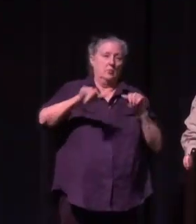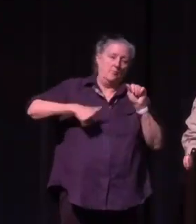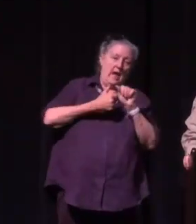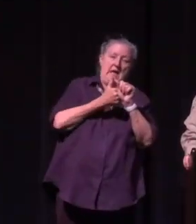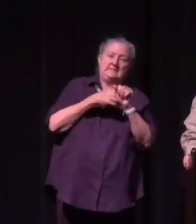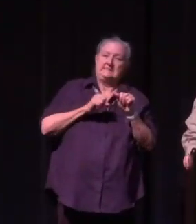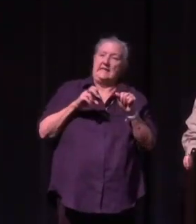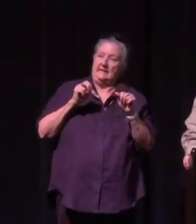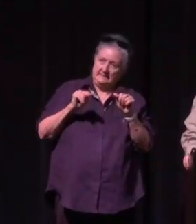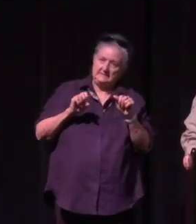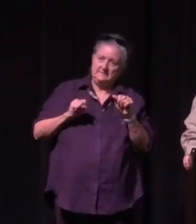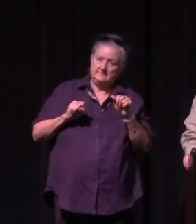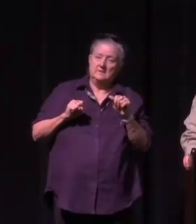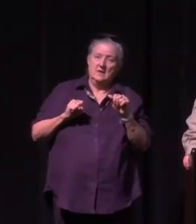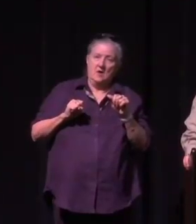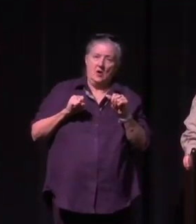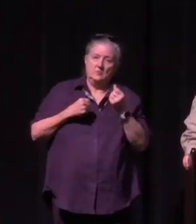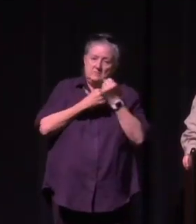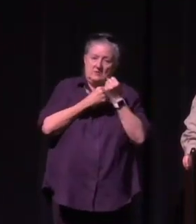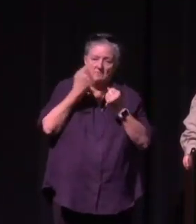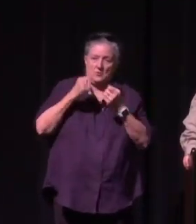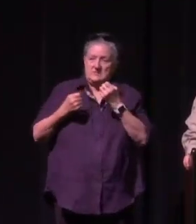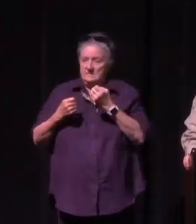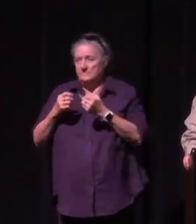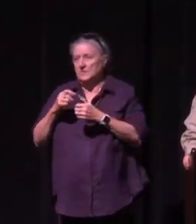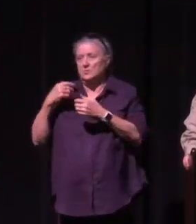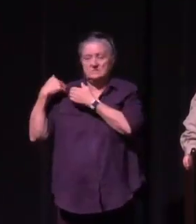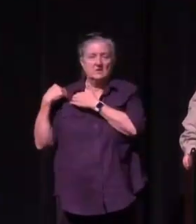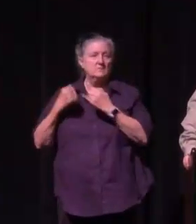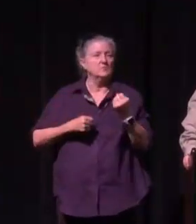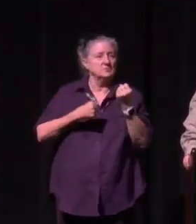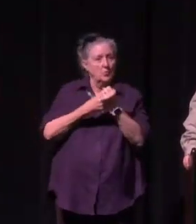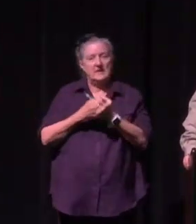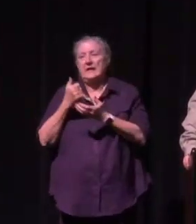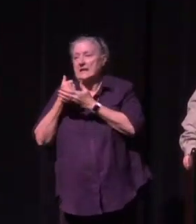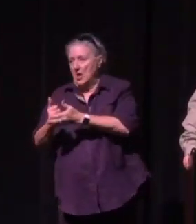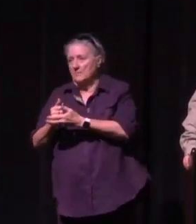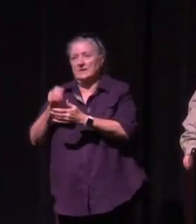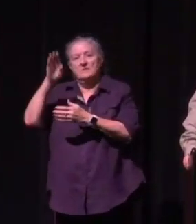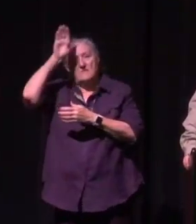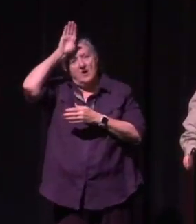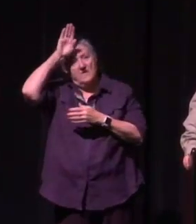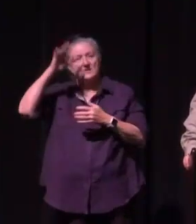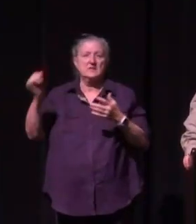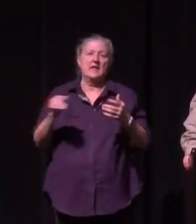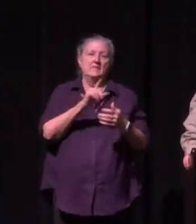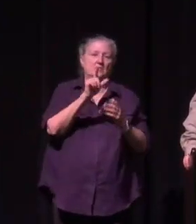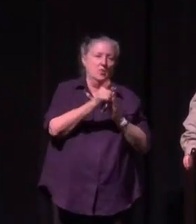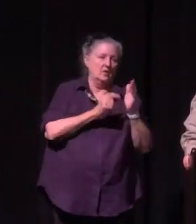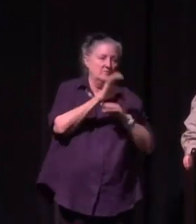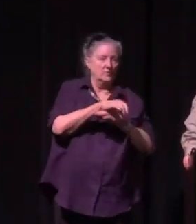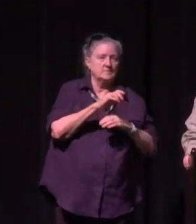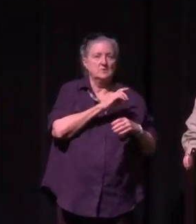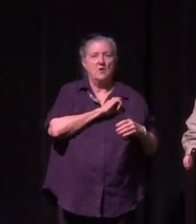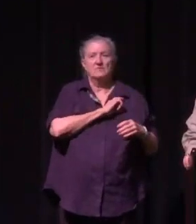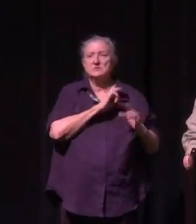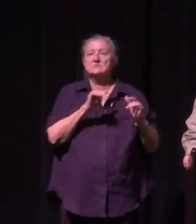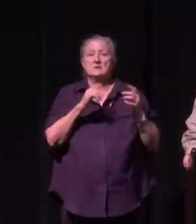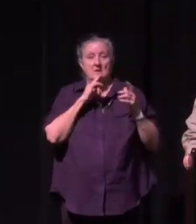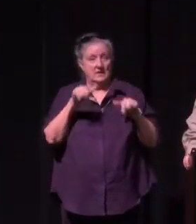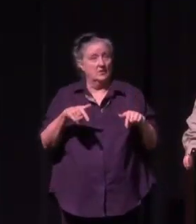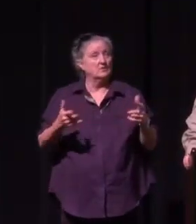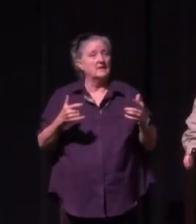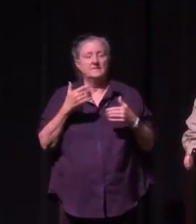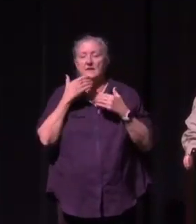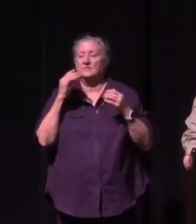are responsible for supporting and helping the firefighters and the law enforcement officers who are on the front lines. And lastly, I want to thank